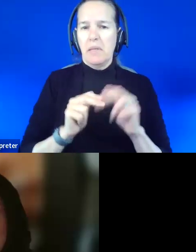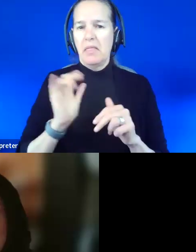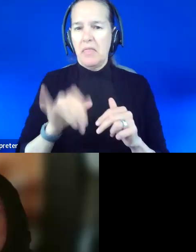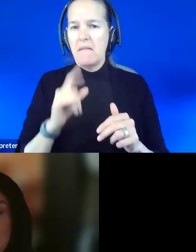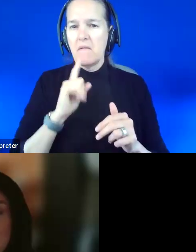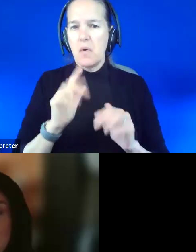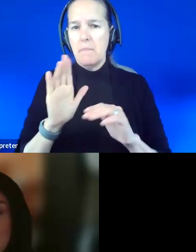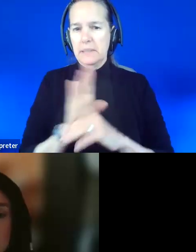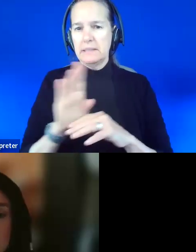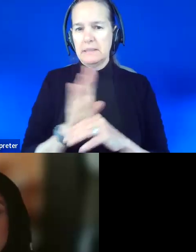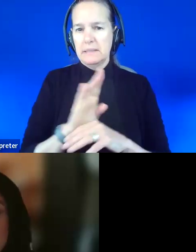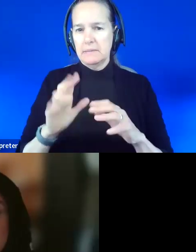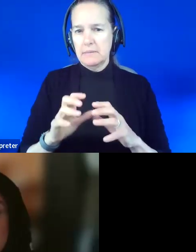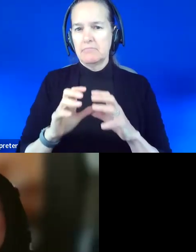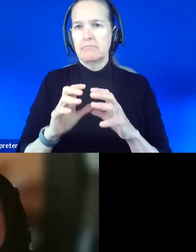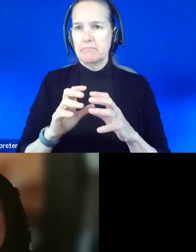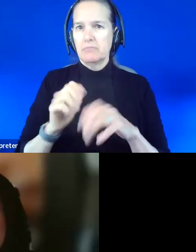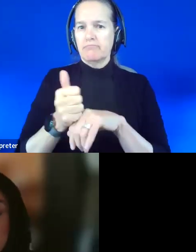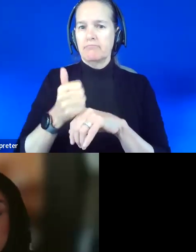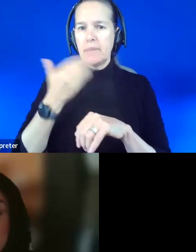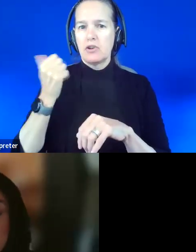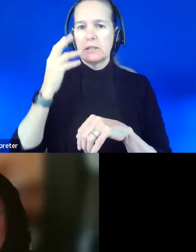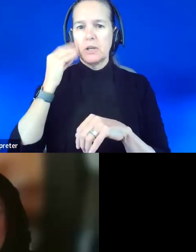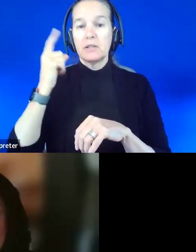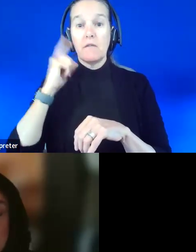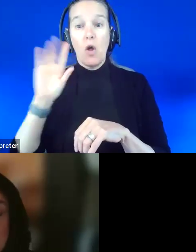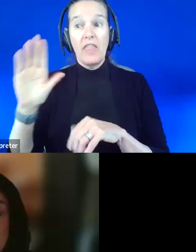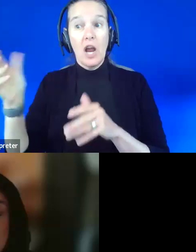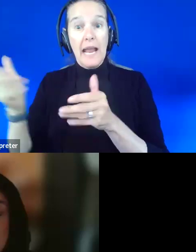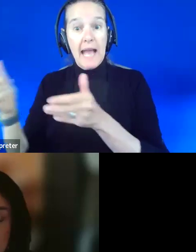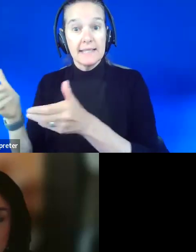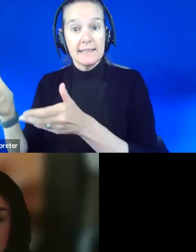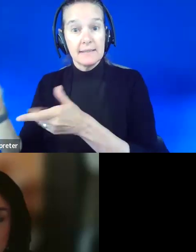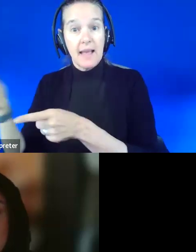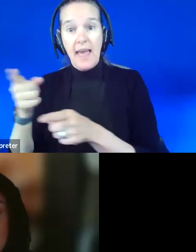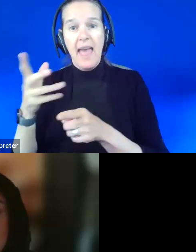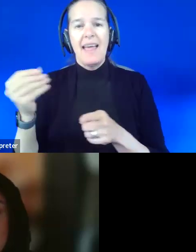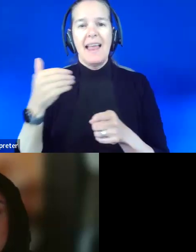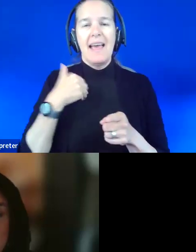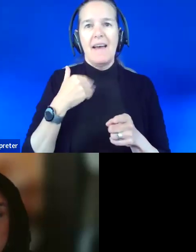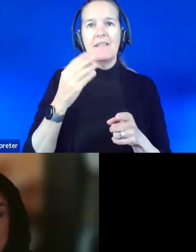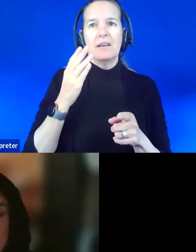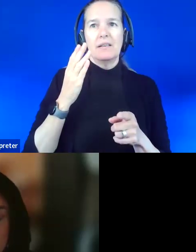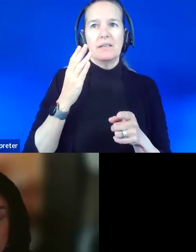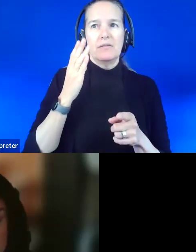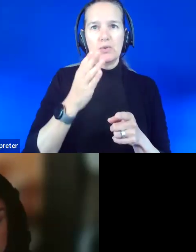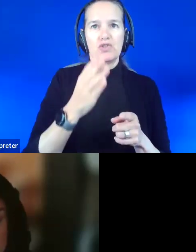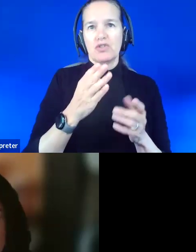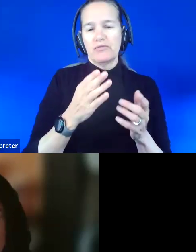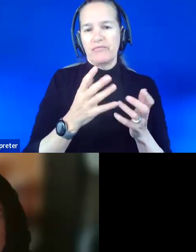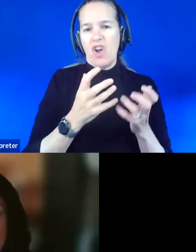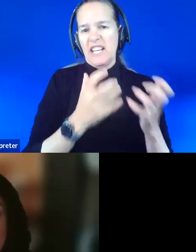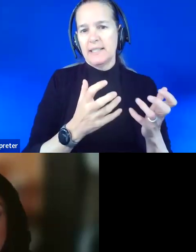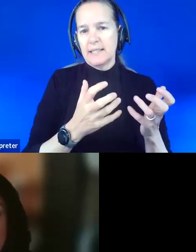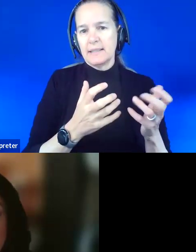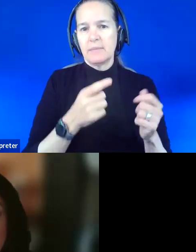they can have better experiences for their guests, but also they can have future-proof their audience, so that they can continue coming to their